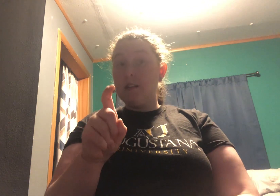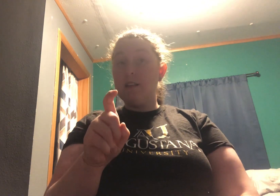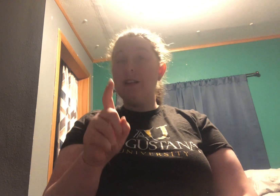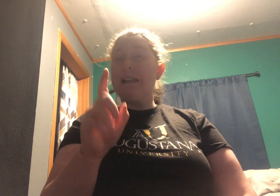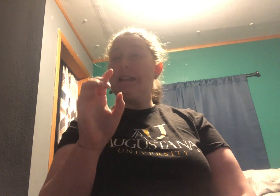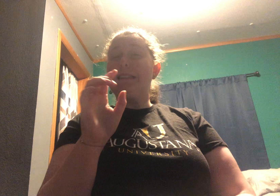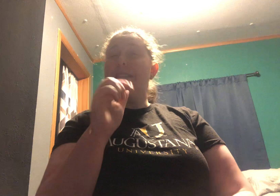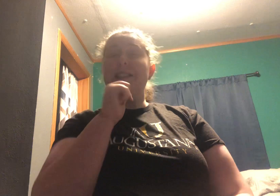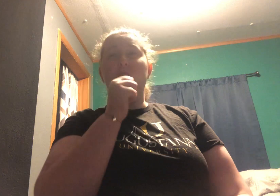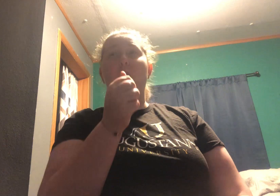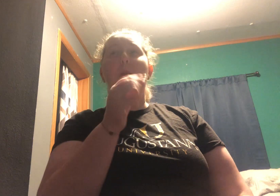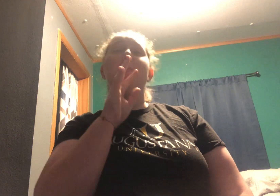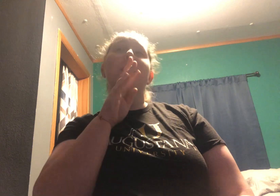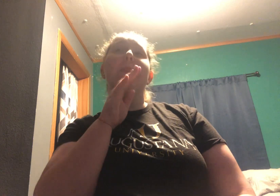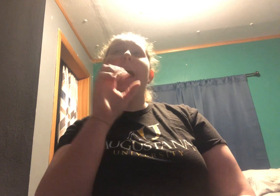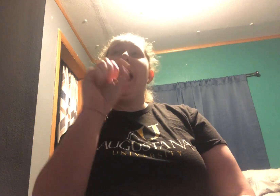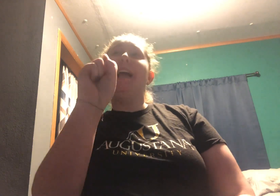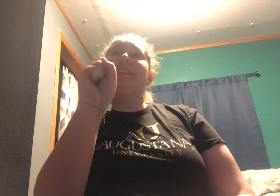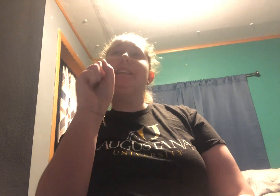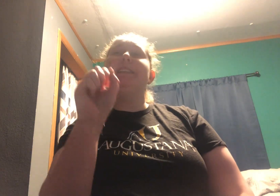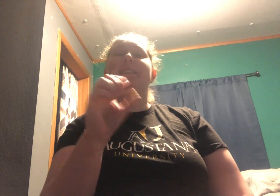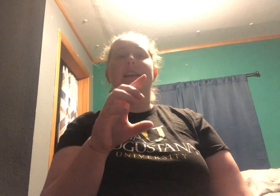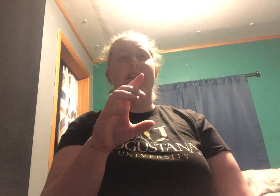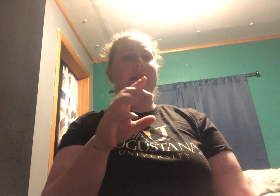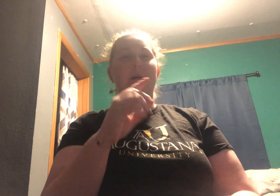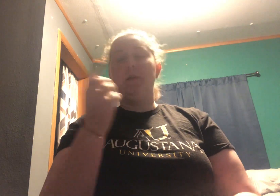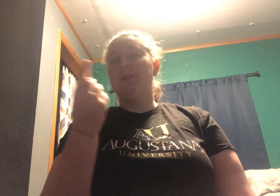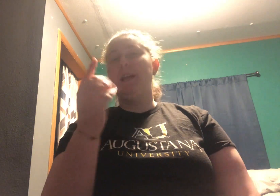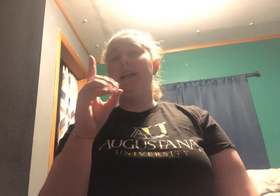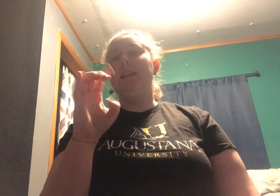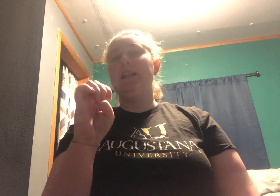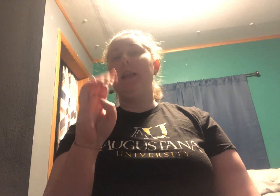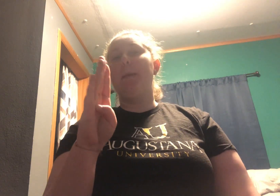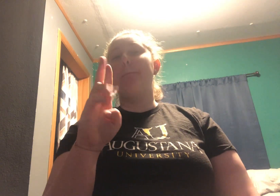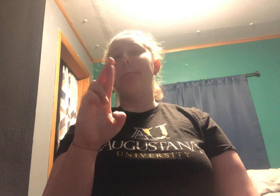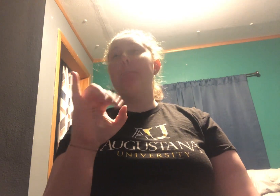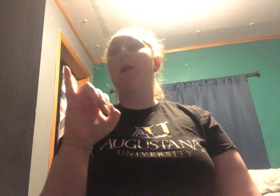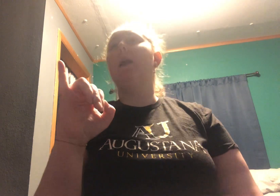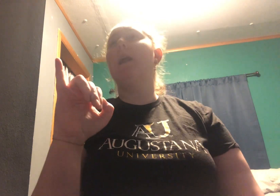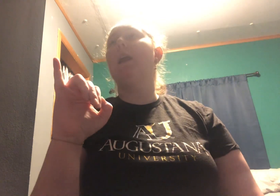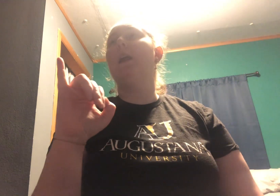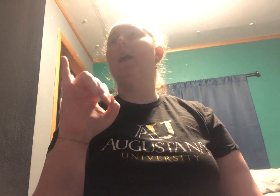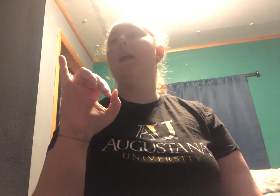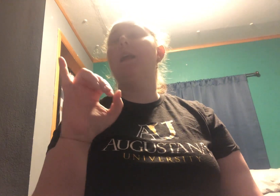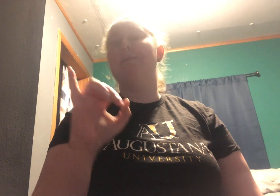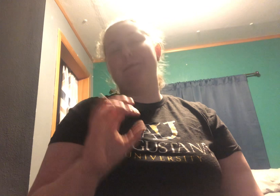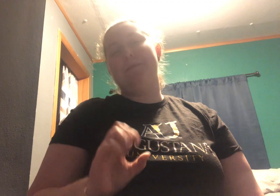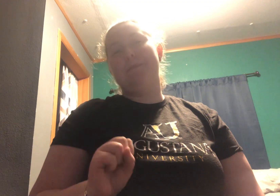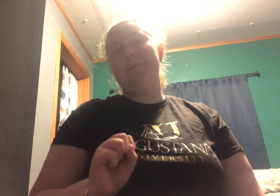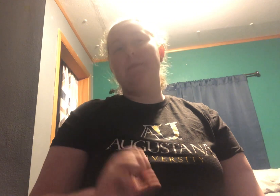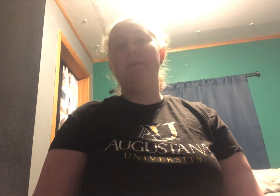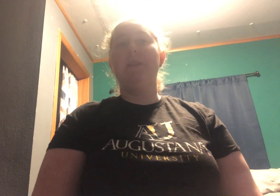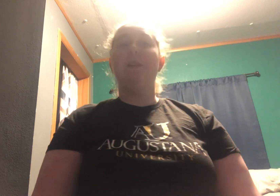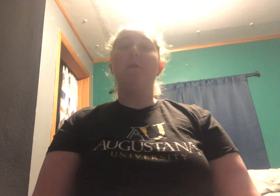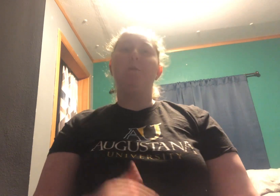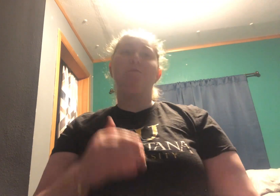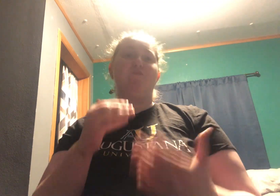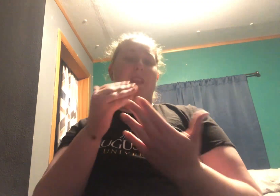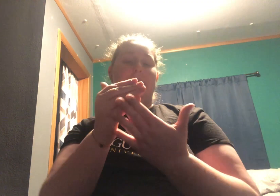say debris. Debris. Okay, so that's a hard one. Okay, let's go to the next one. The next one, this